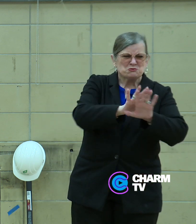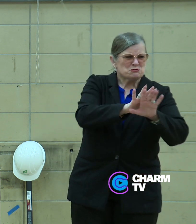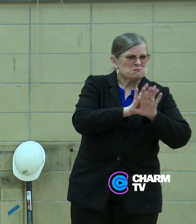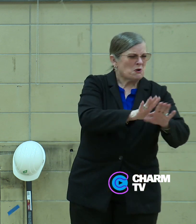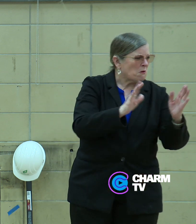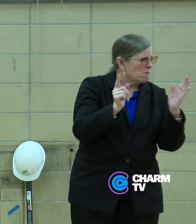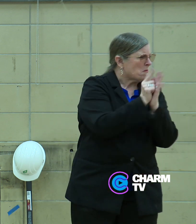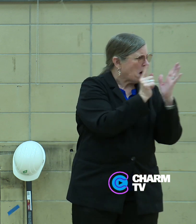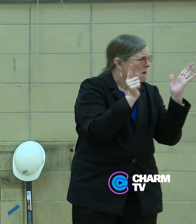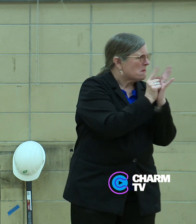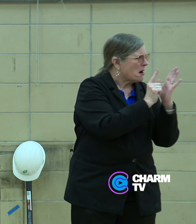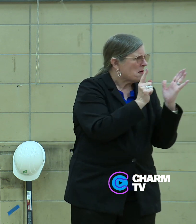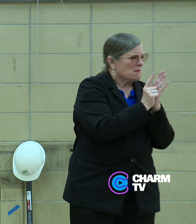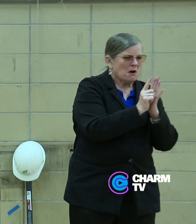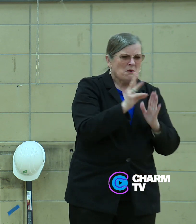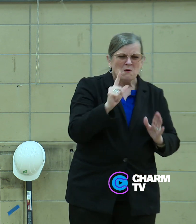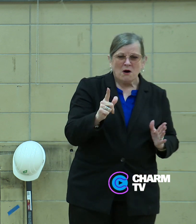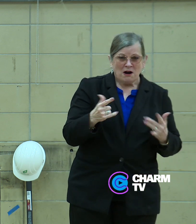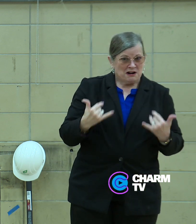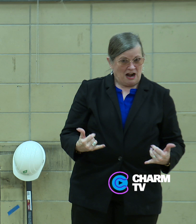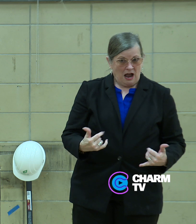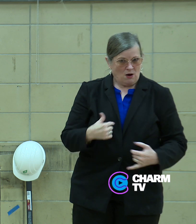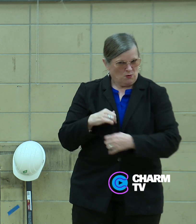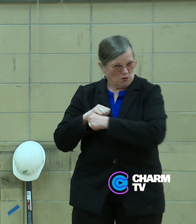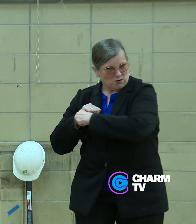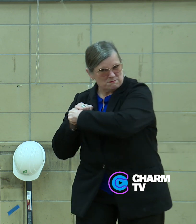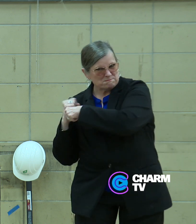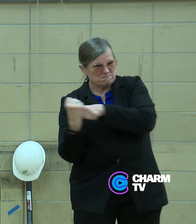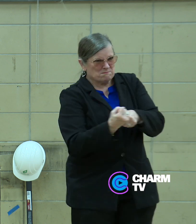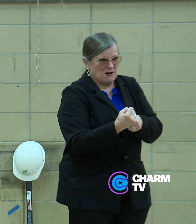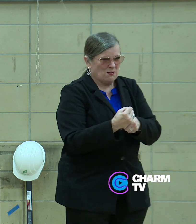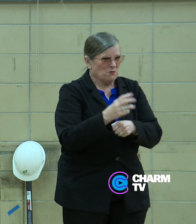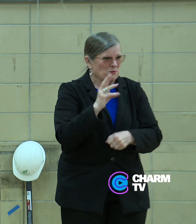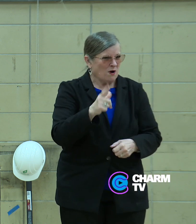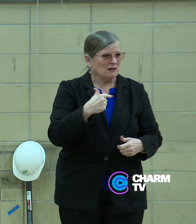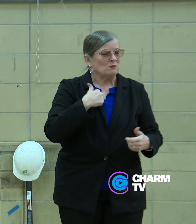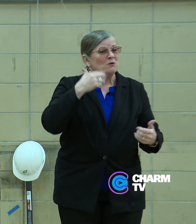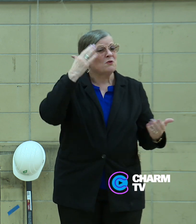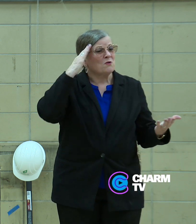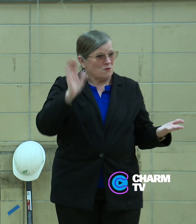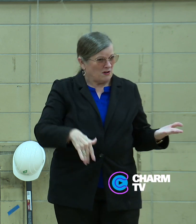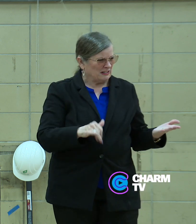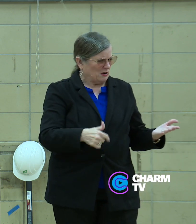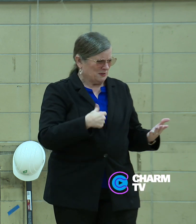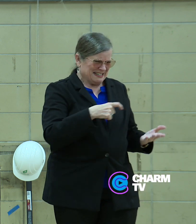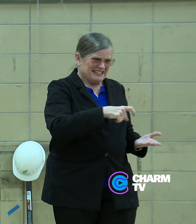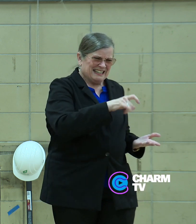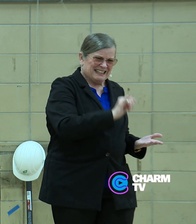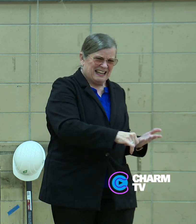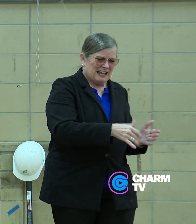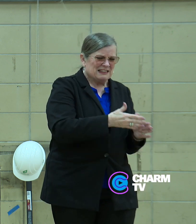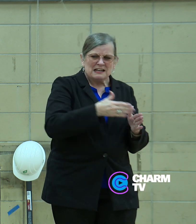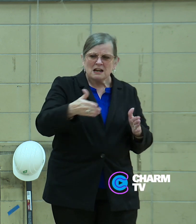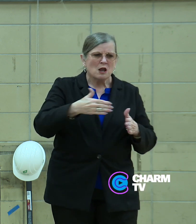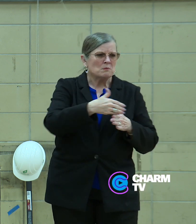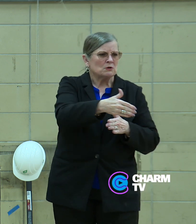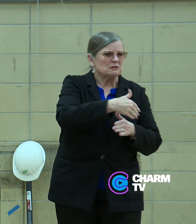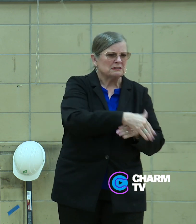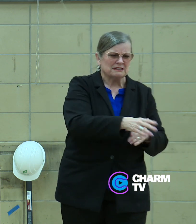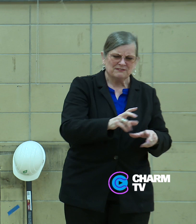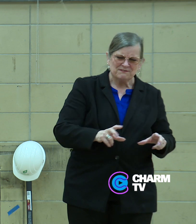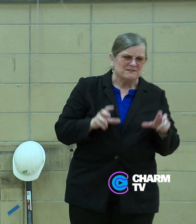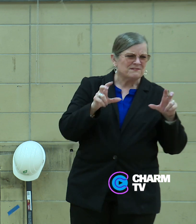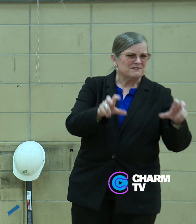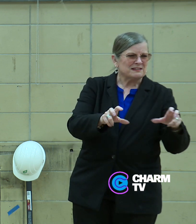on this project, we can do so knowing that we are addressing the needs of our neighbors and investing in the things that they